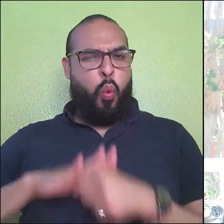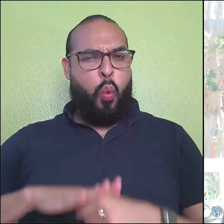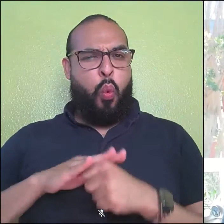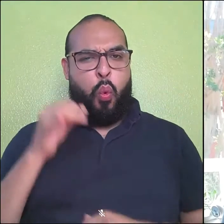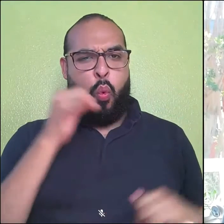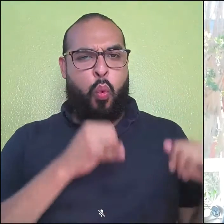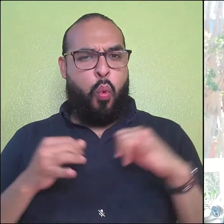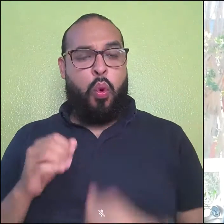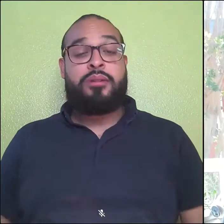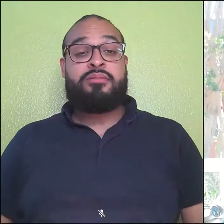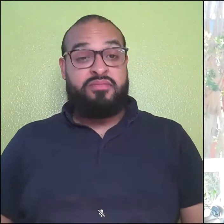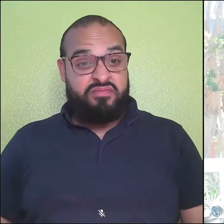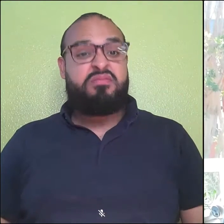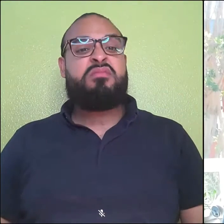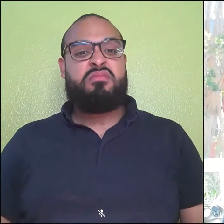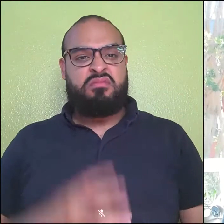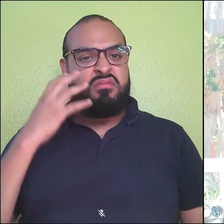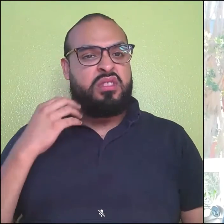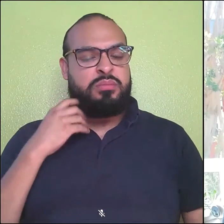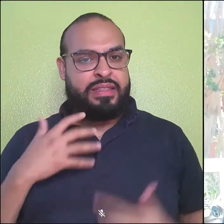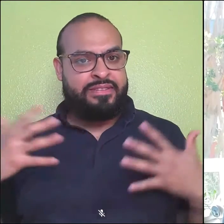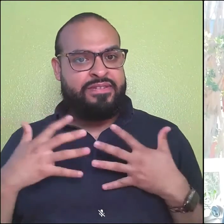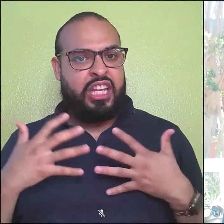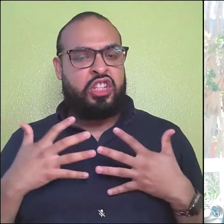fear. I'm feeling very anxious.